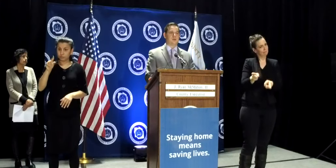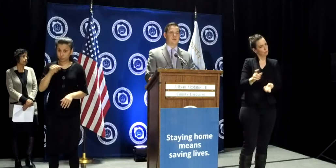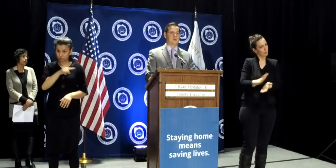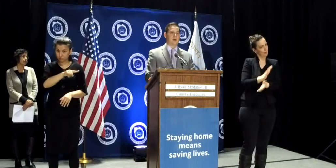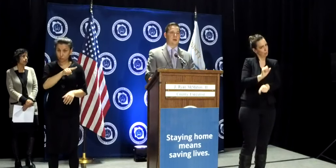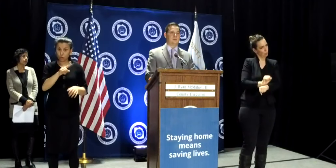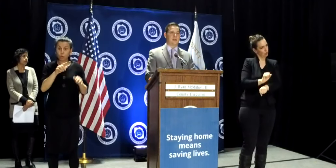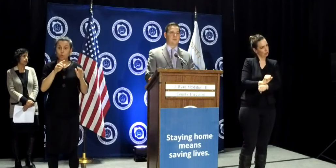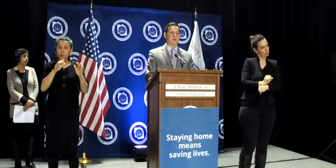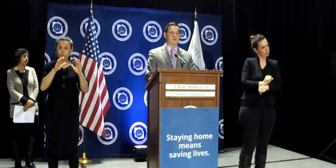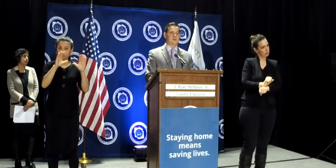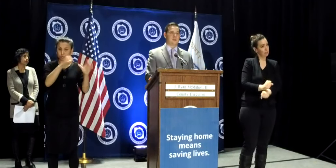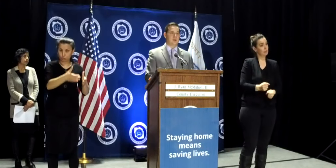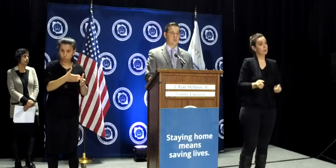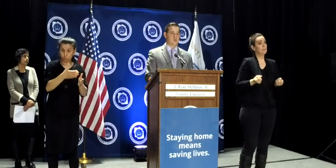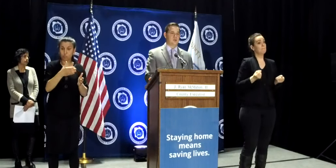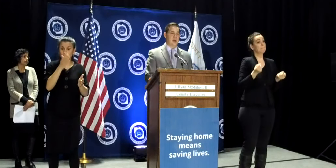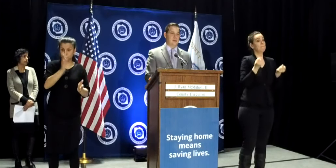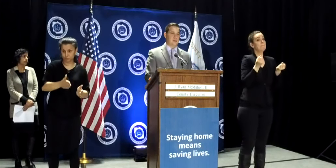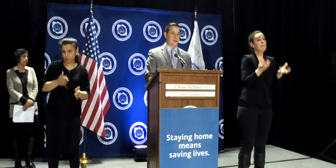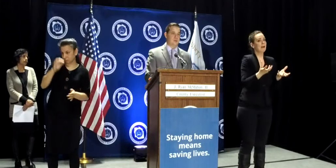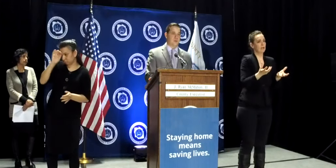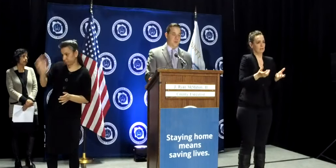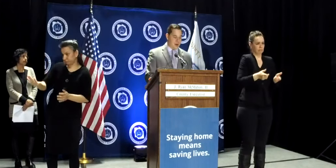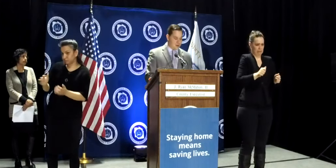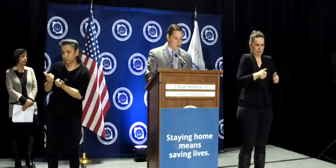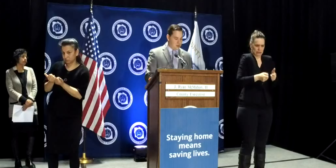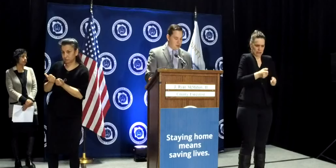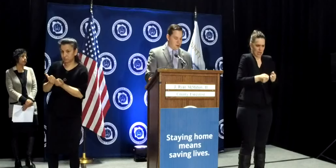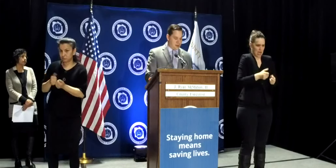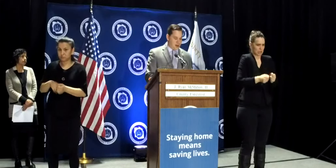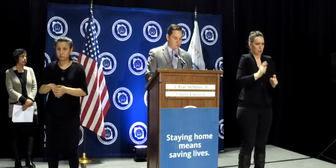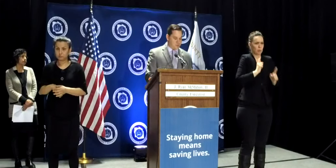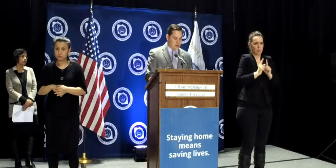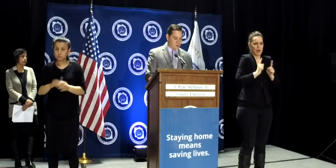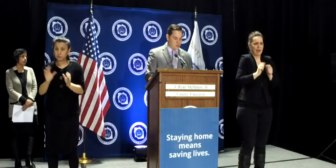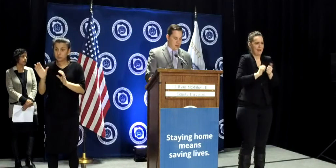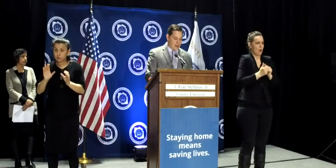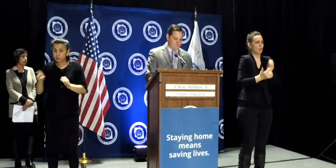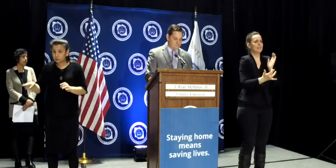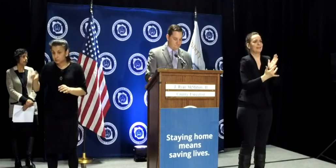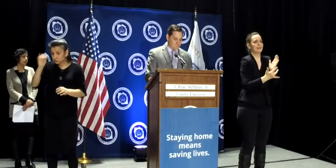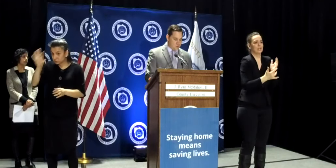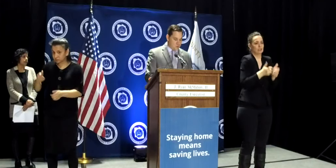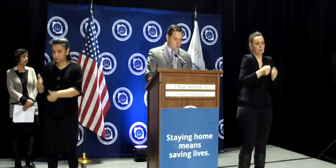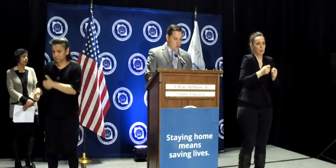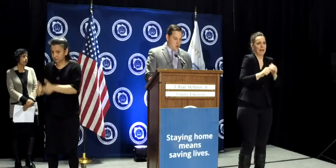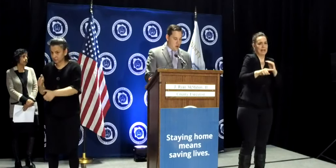with us via text message. Please do that. Thank you for that. That helps us out a lot.